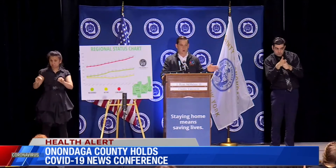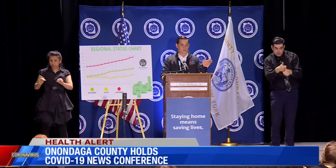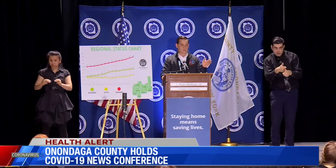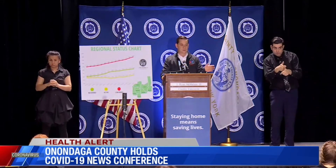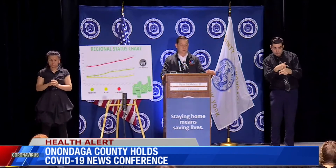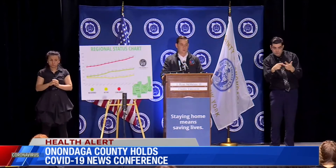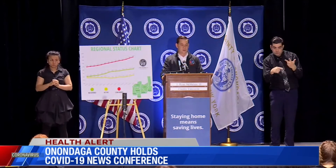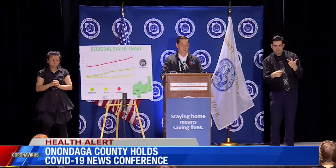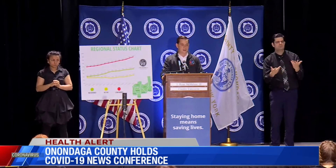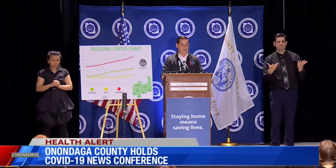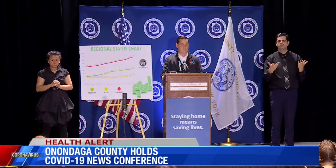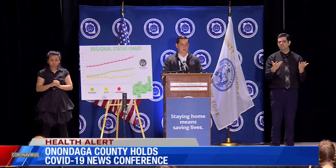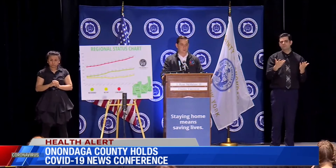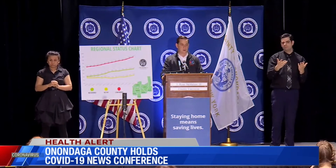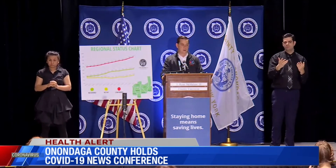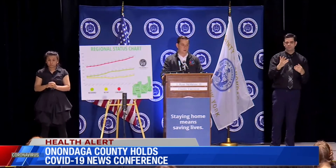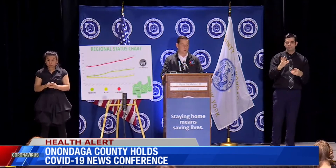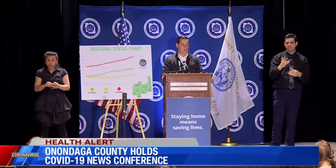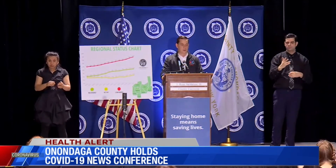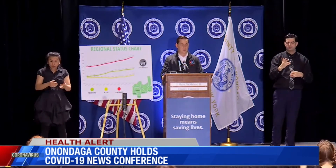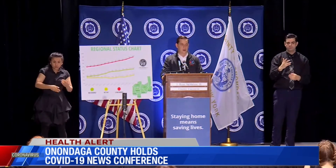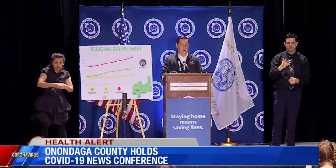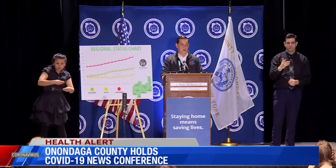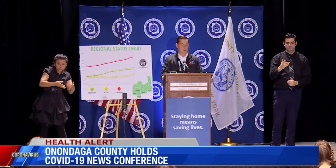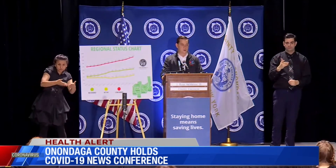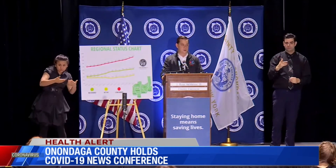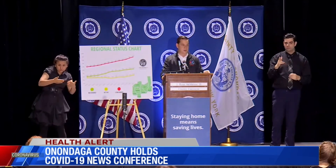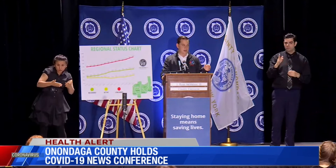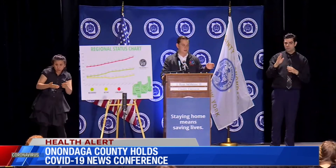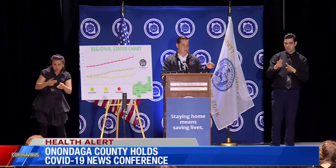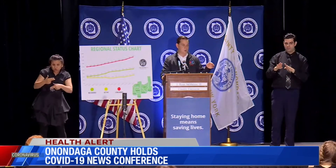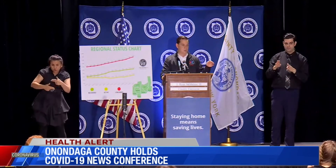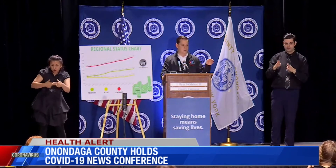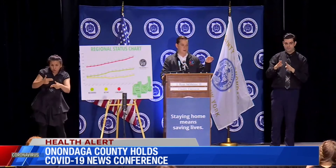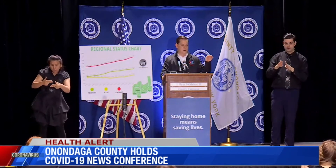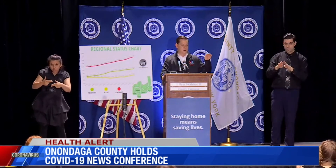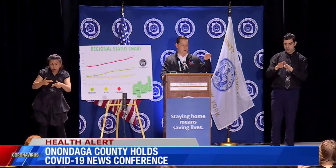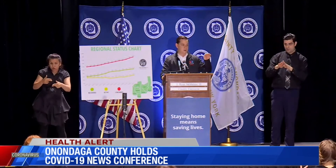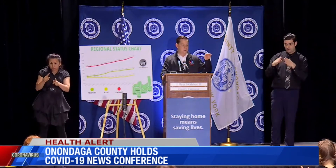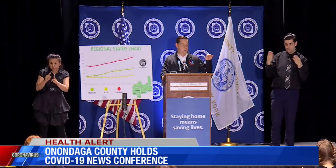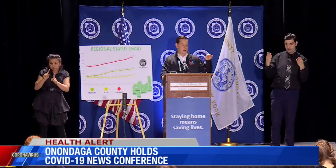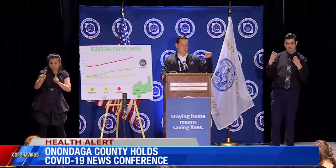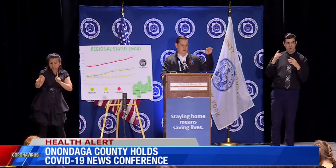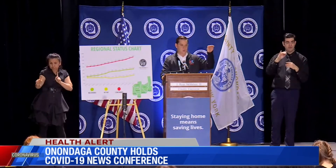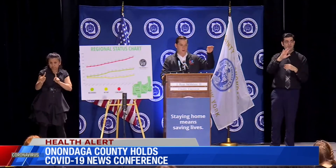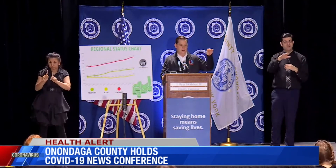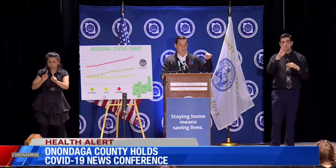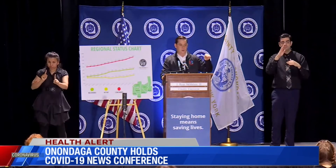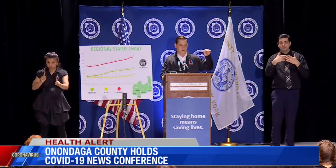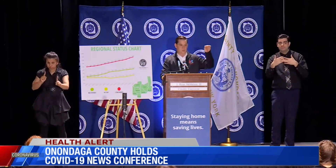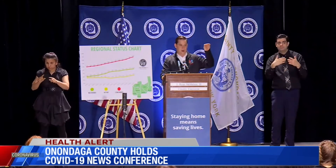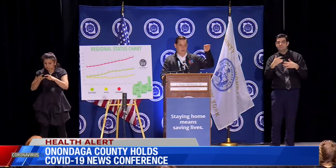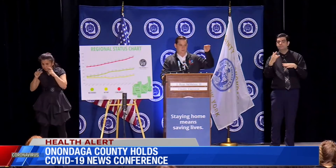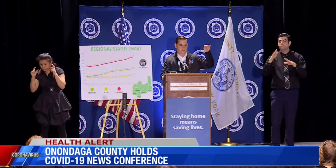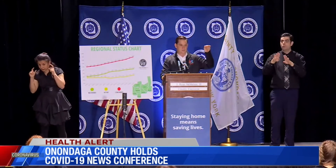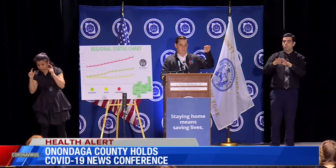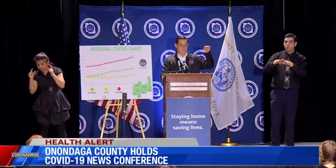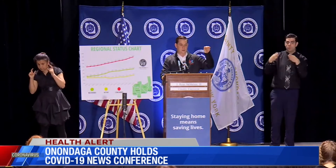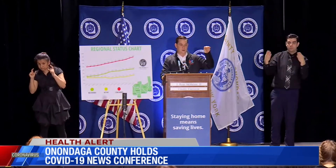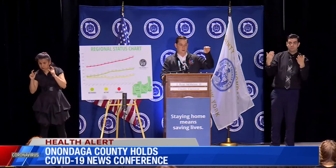we get going, we need to continue to really do, or else the caseload won't be 11 to 20 community